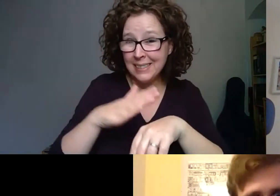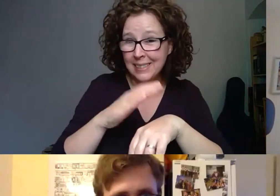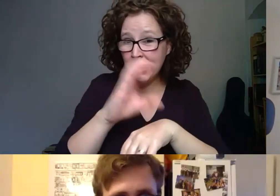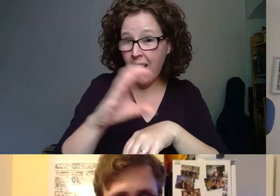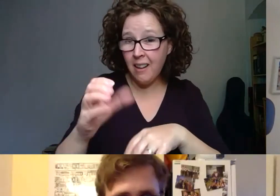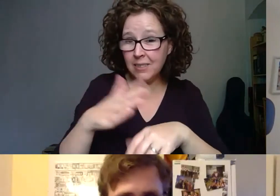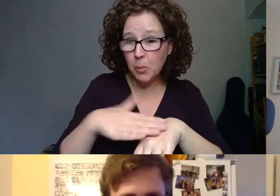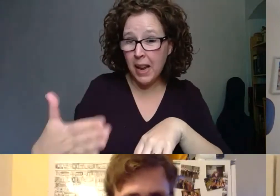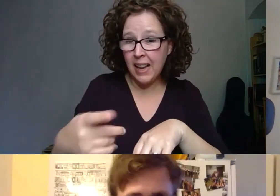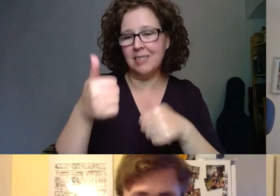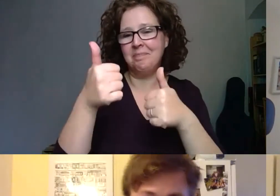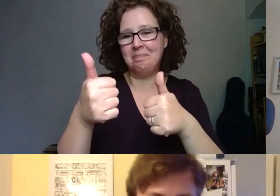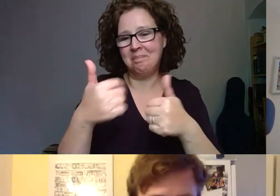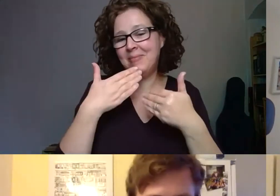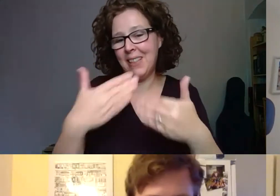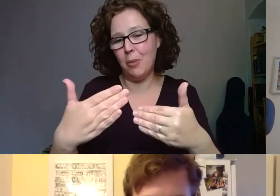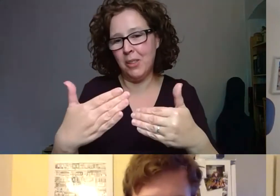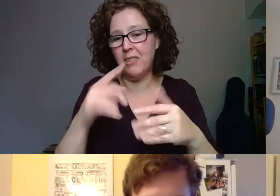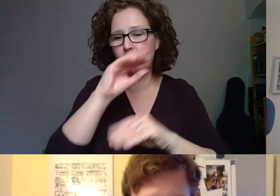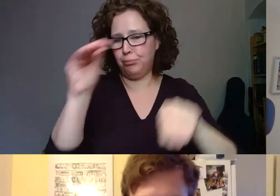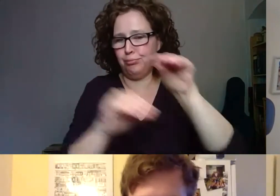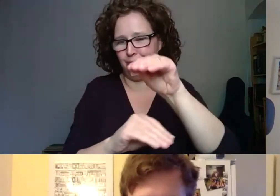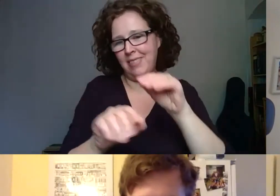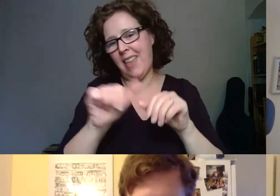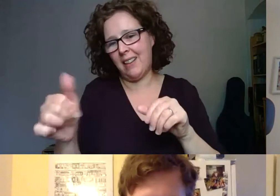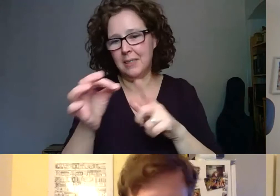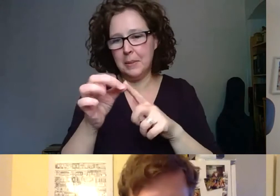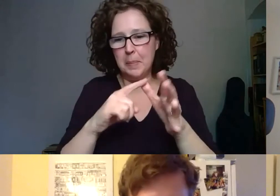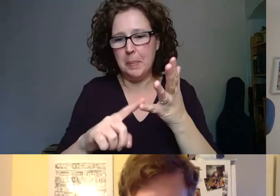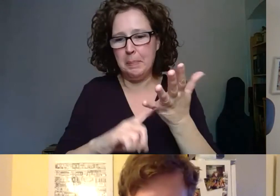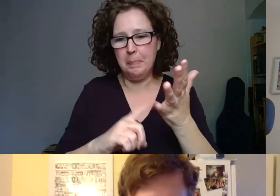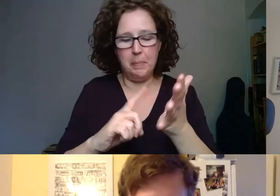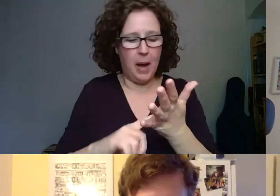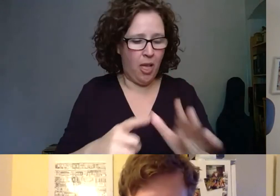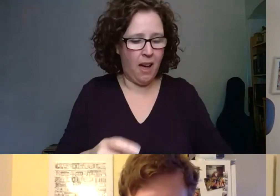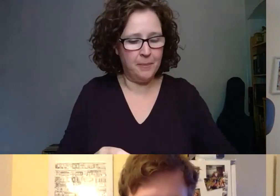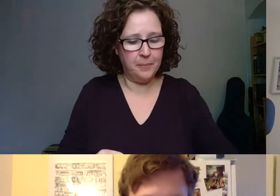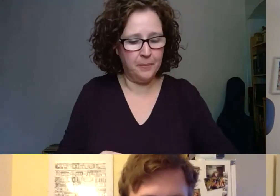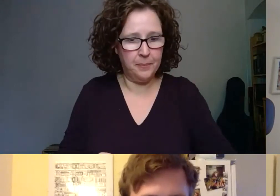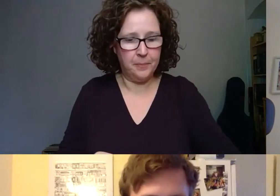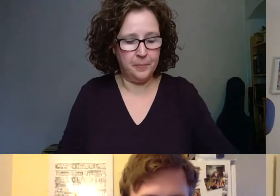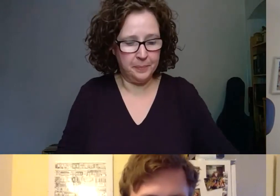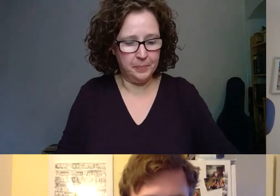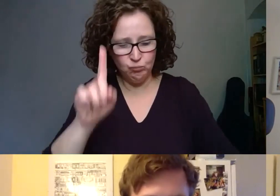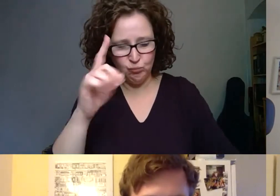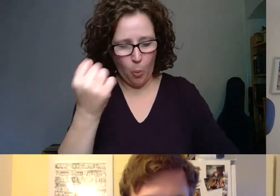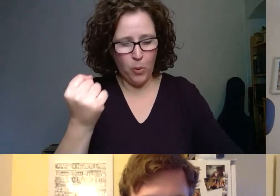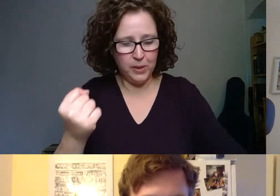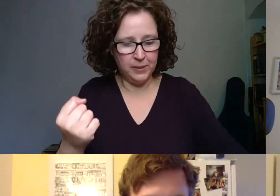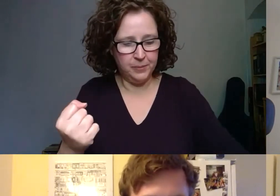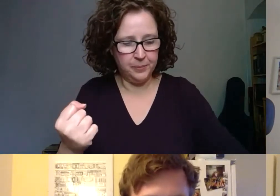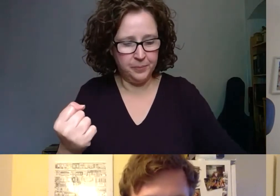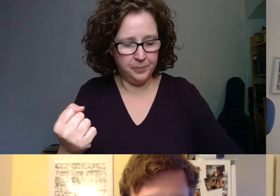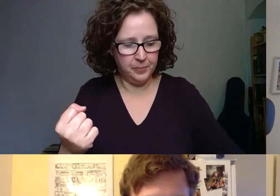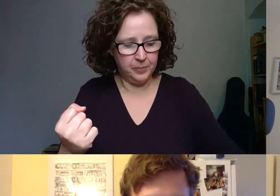order, so we'll do Claire and then Paula after that. For real. So one little second.